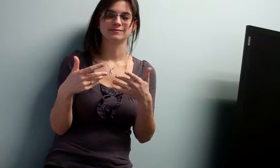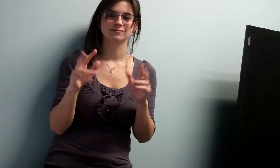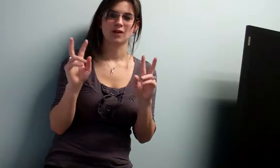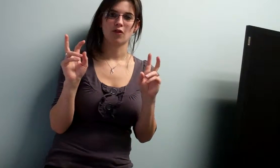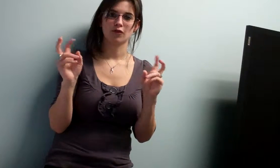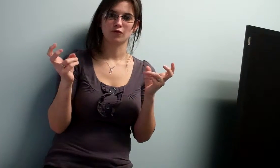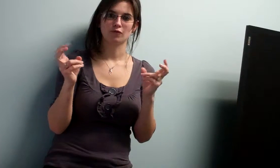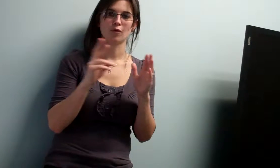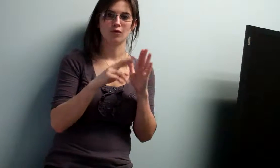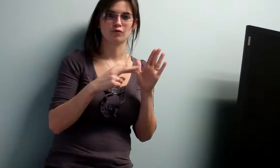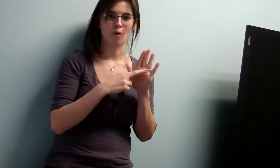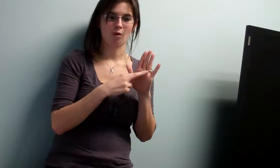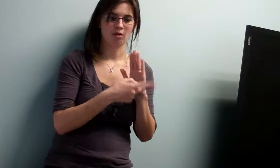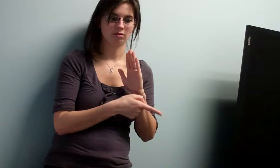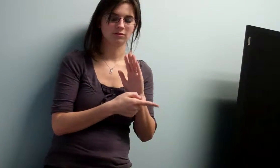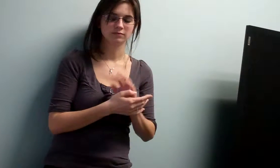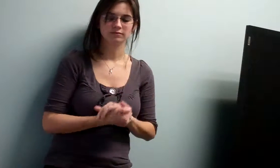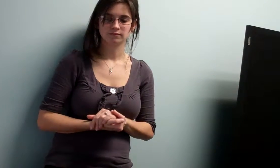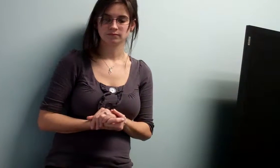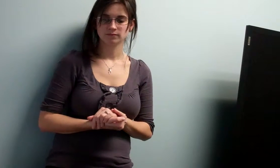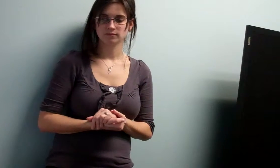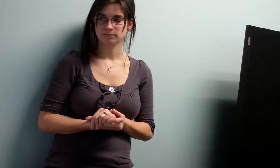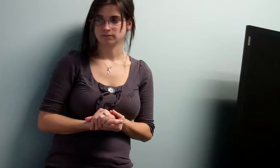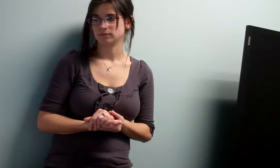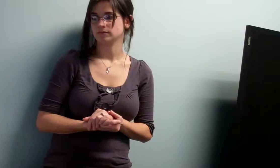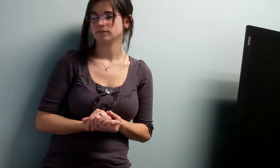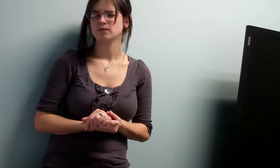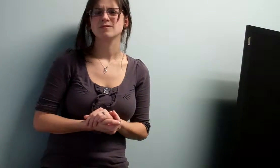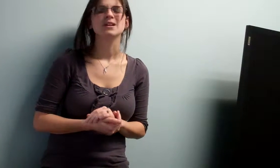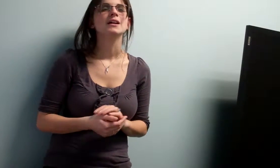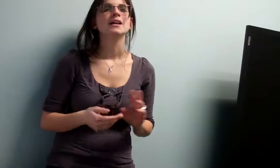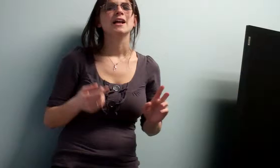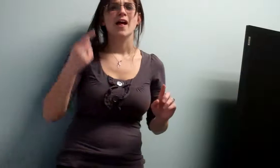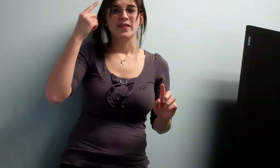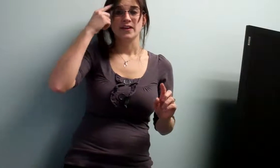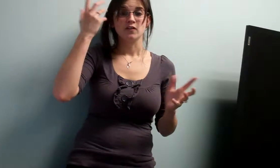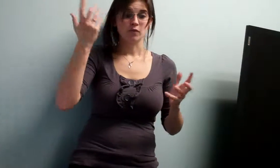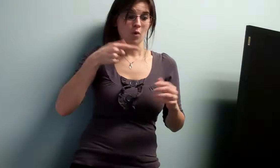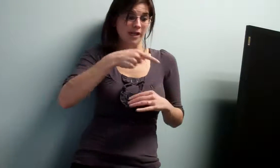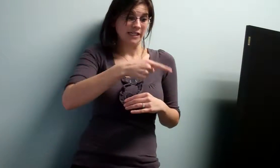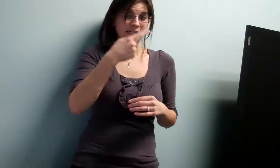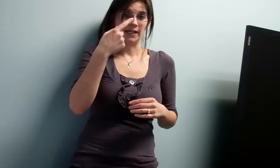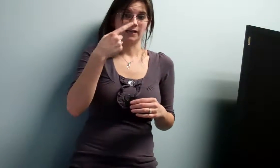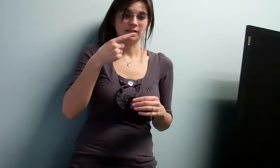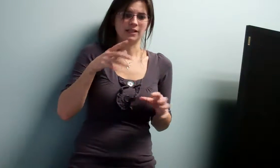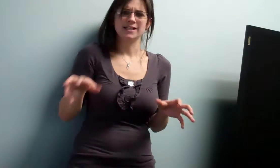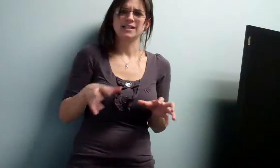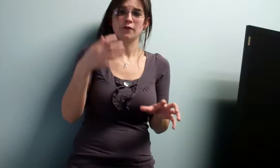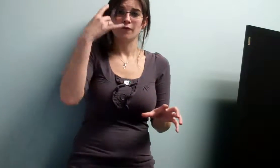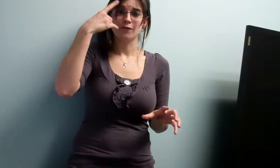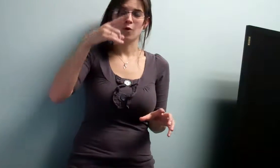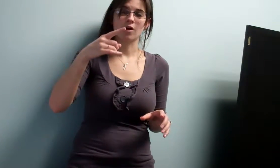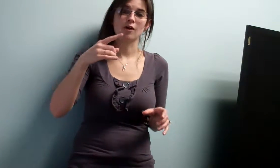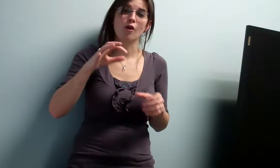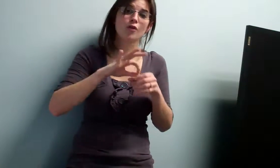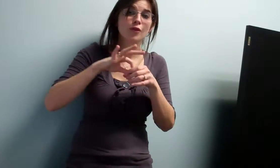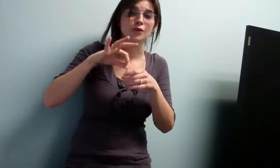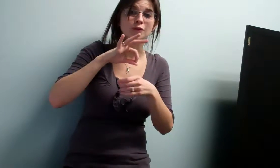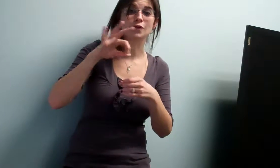did with the souls of black folk, how many of you are aware of the themes in